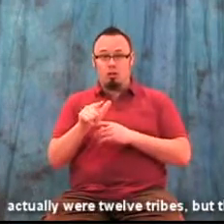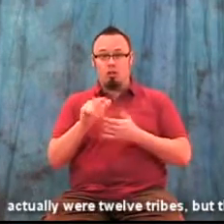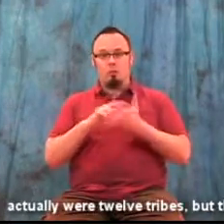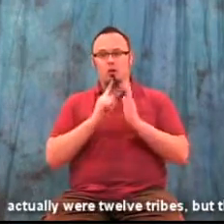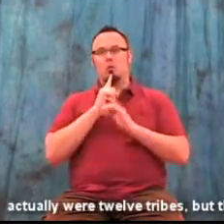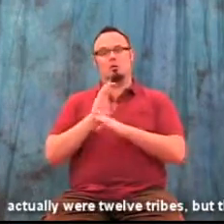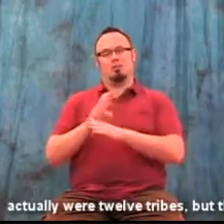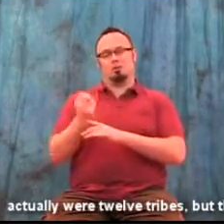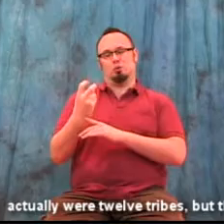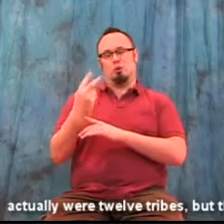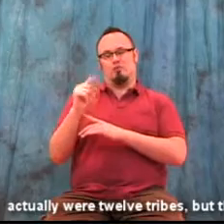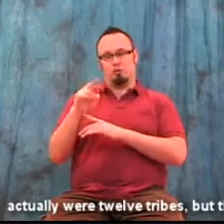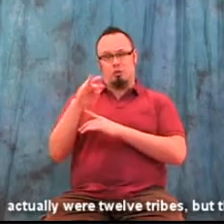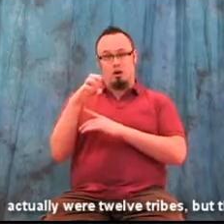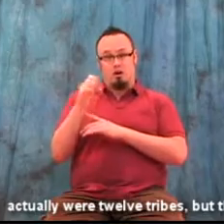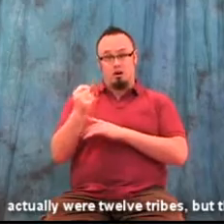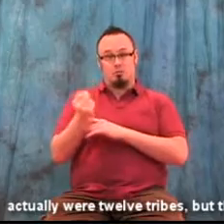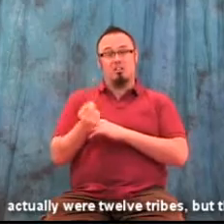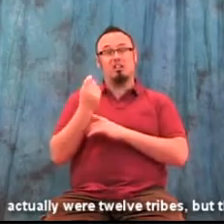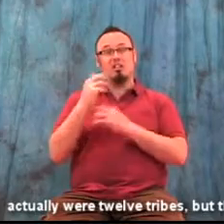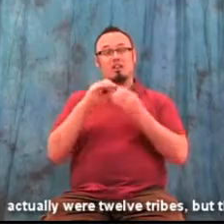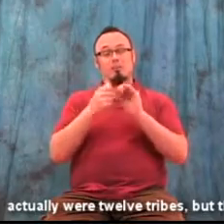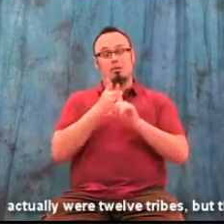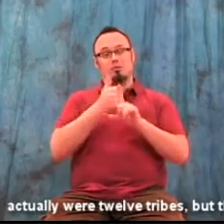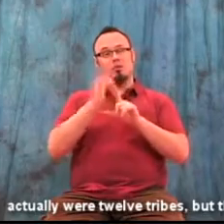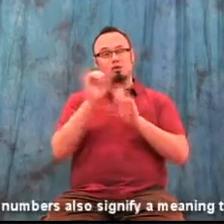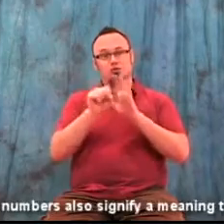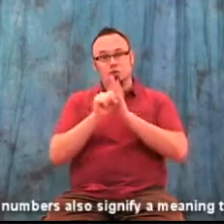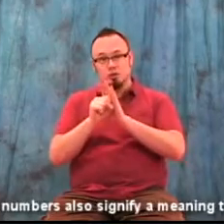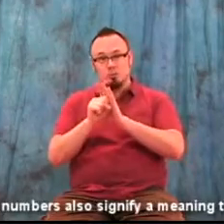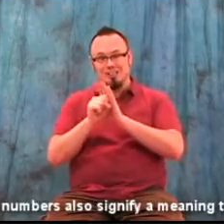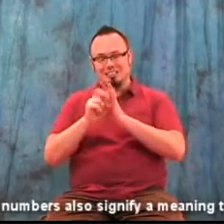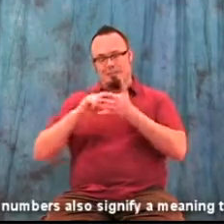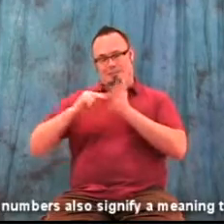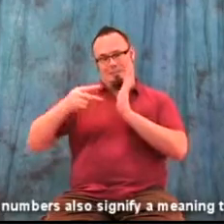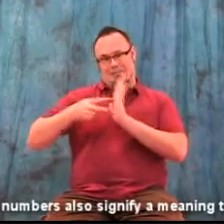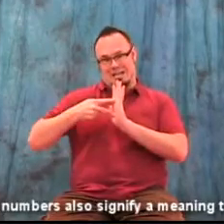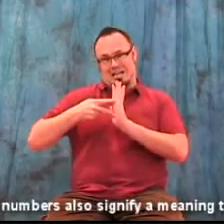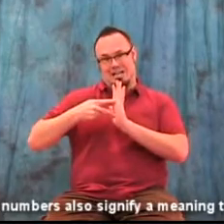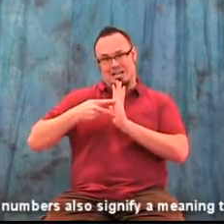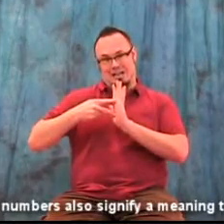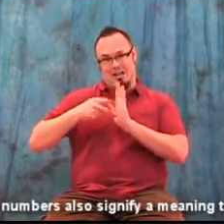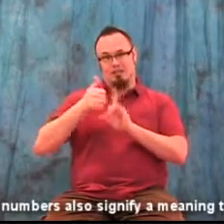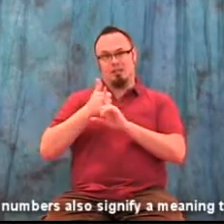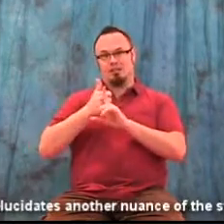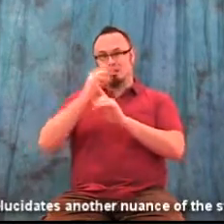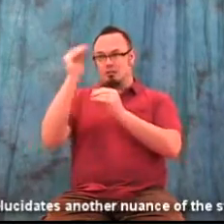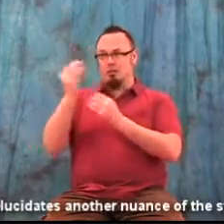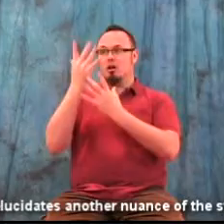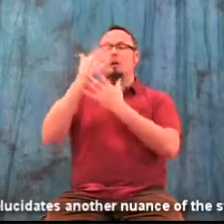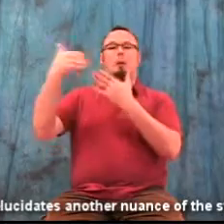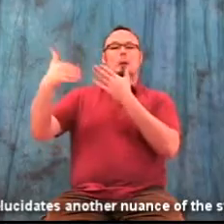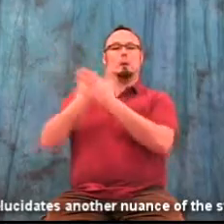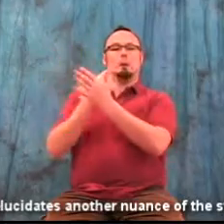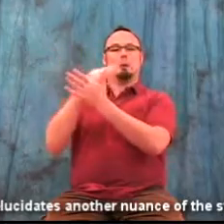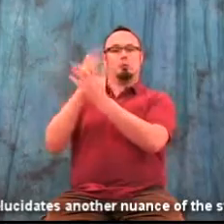were 12 tribes, but the numbers also signify a meaning that elucidates another nuance of the story.